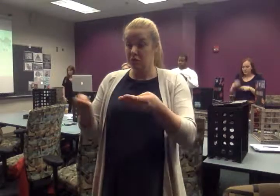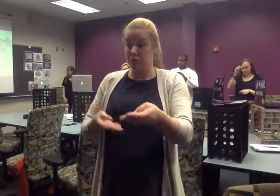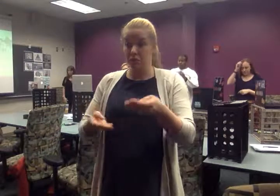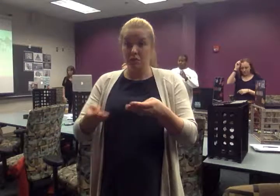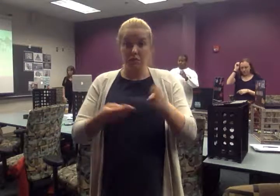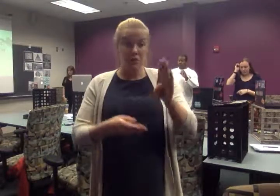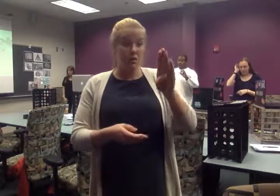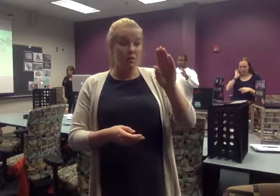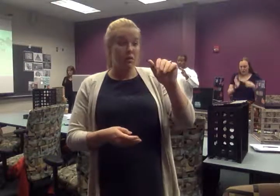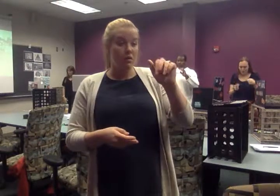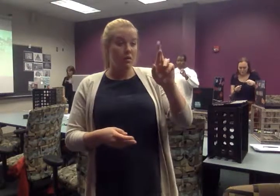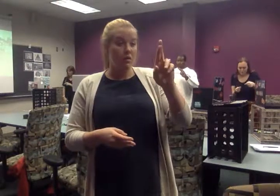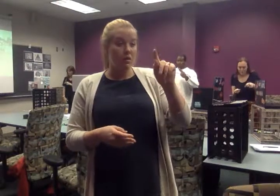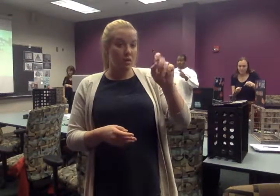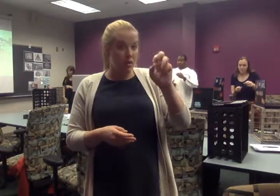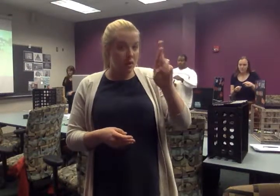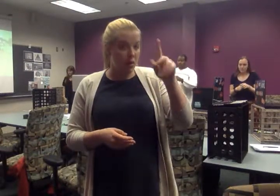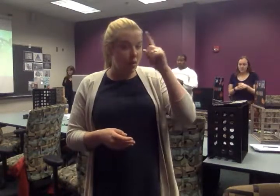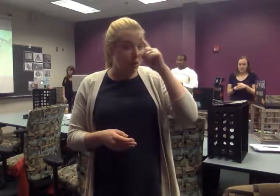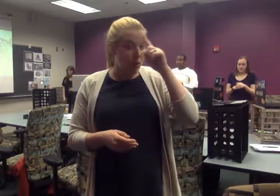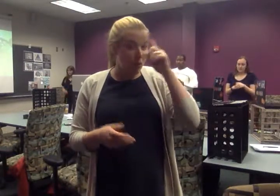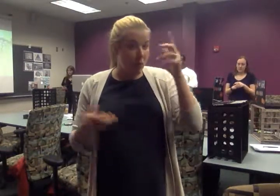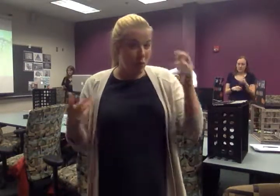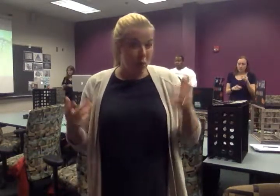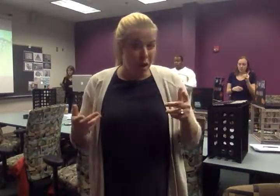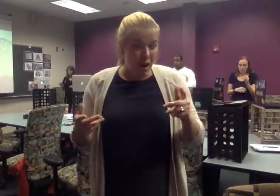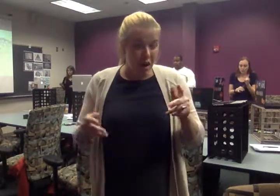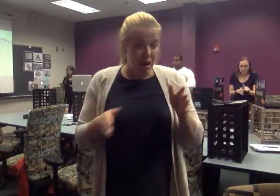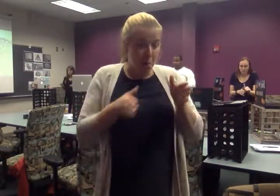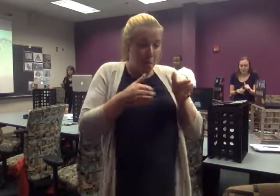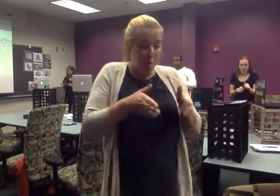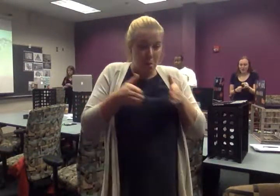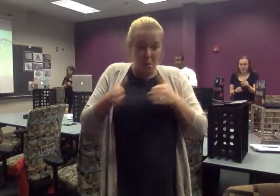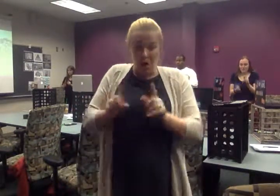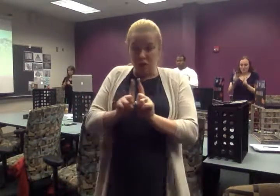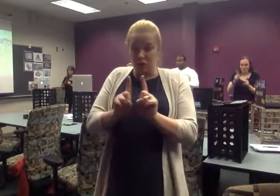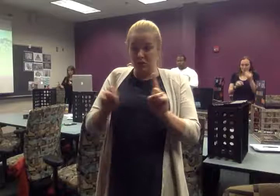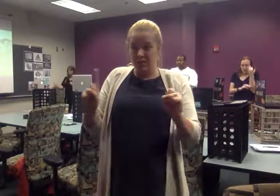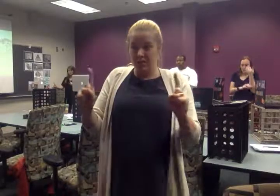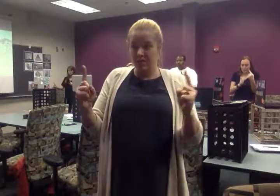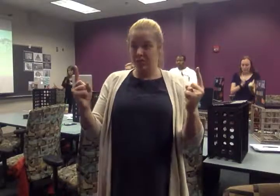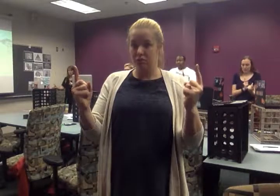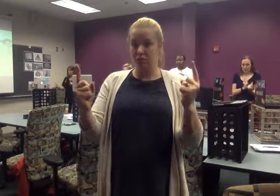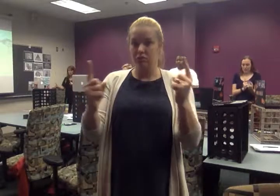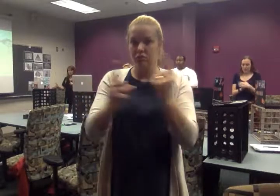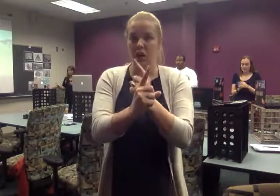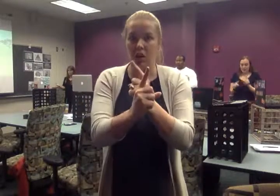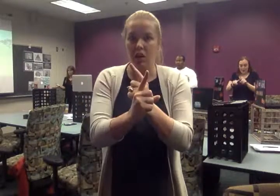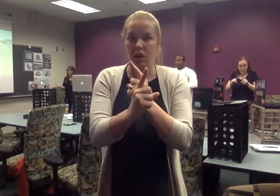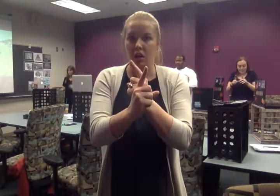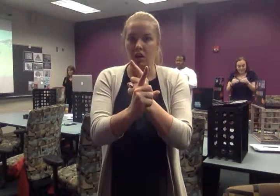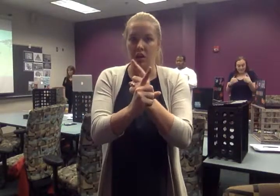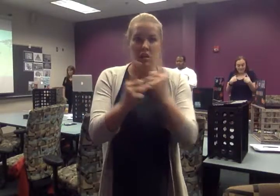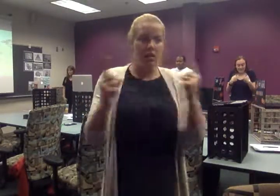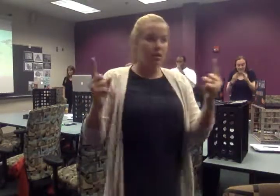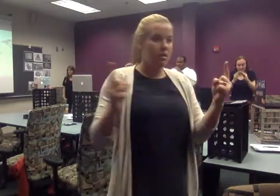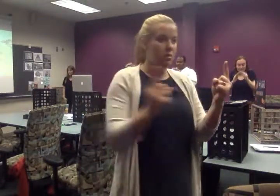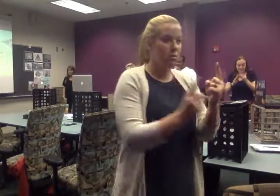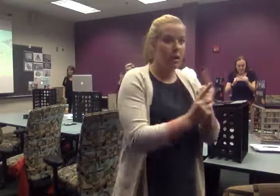between strangers, even enemies. For most of human history, humans lived in small communities, and in those small communities, most exchange